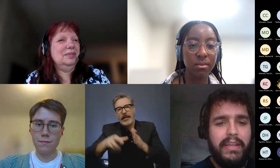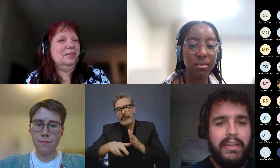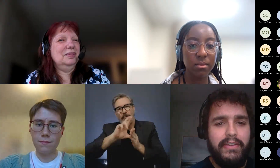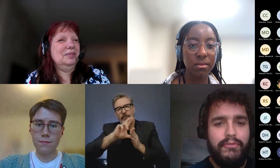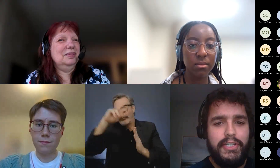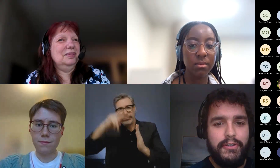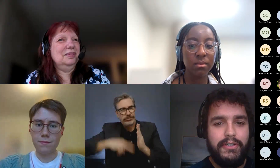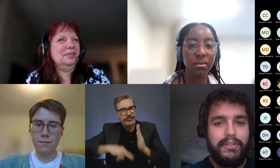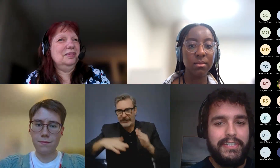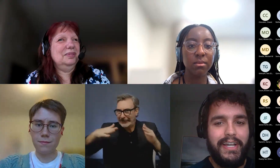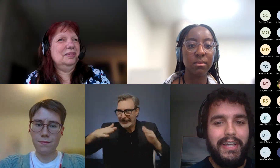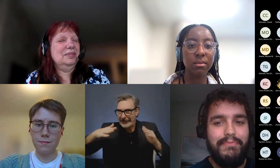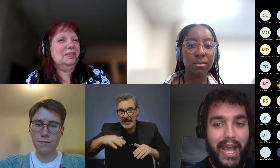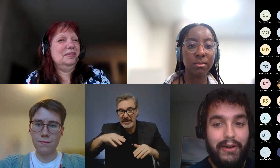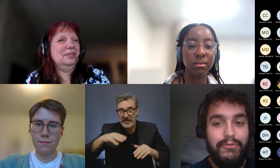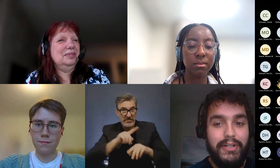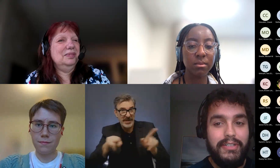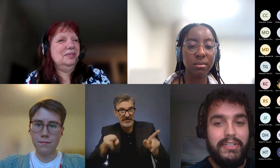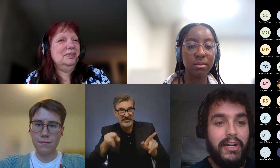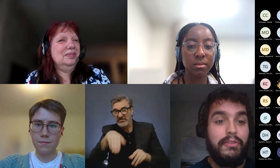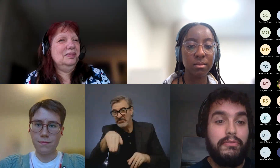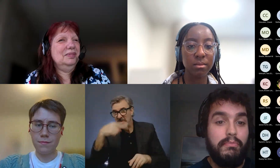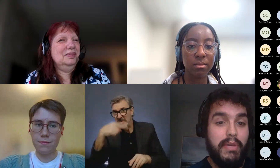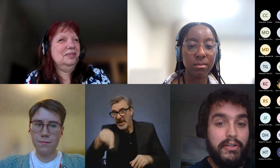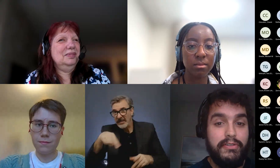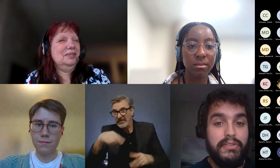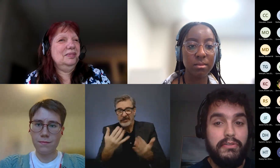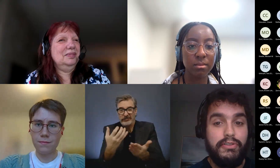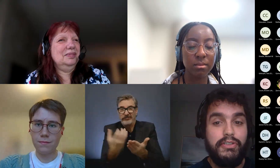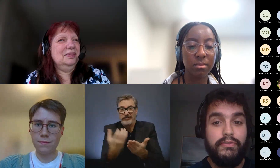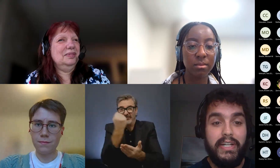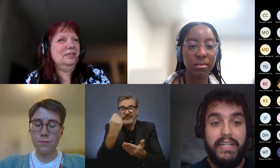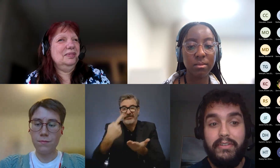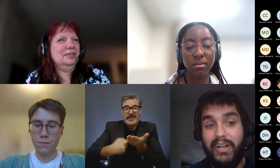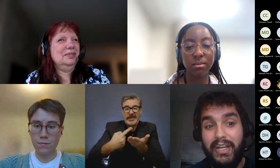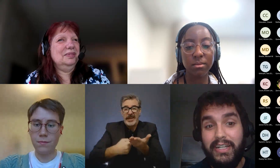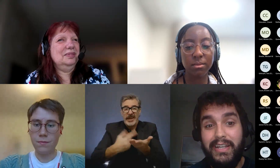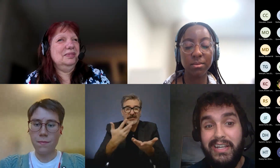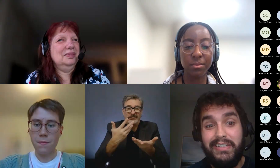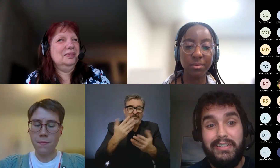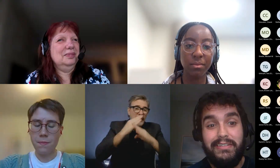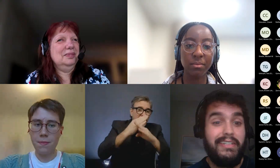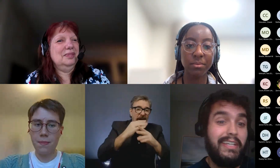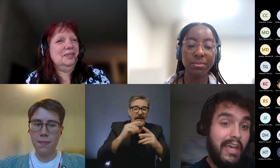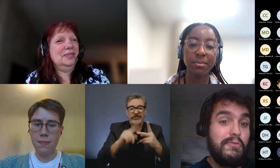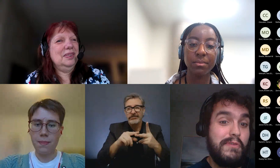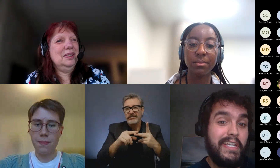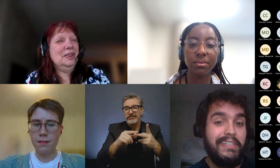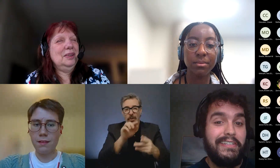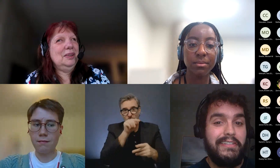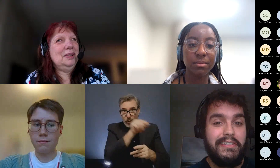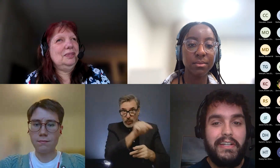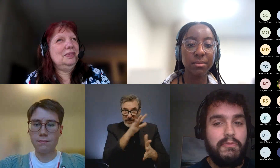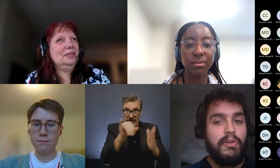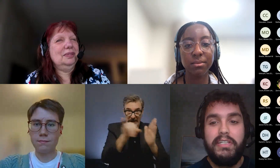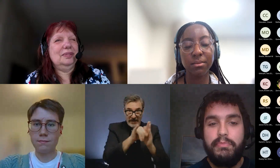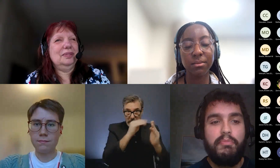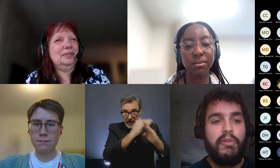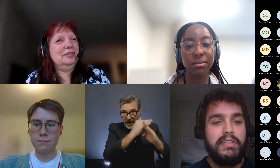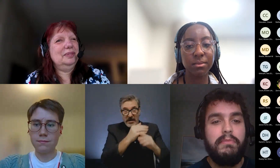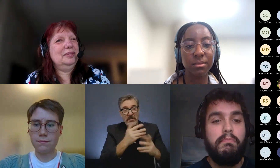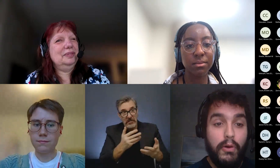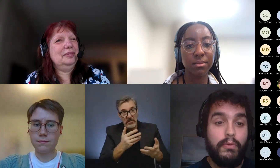be okay if we took the time now to talk through the barriers and solutions you've identified? Together, we can discuss